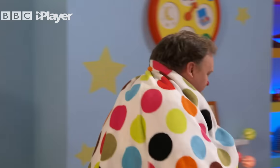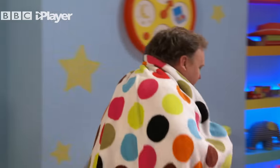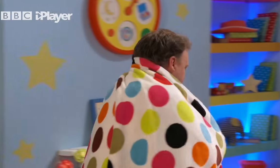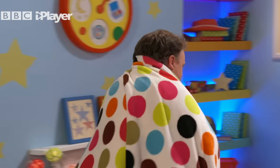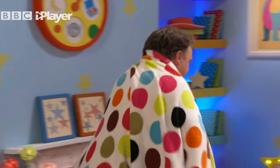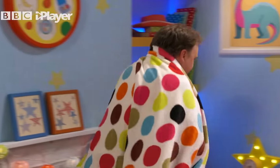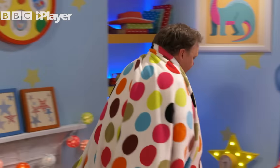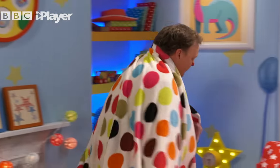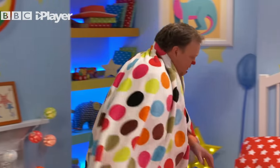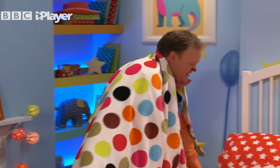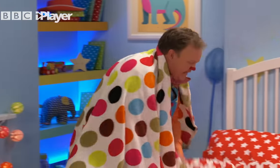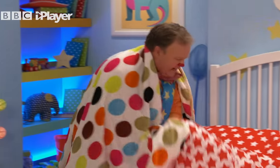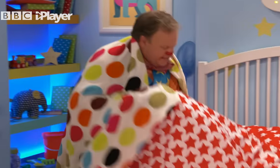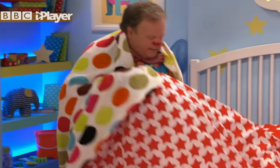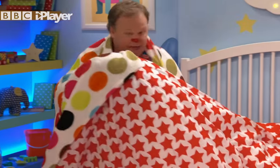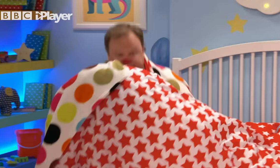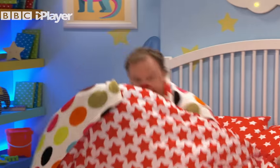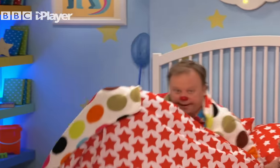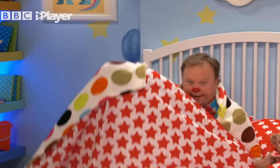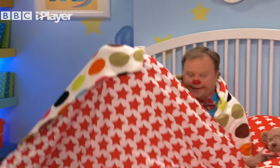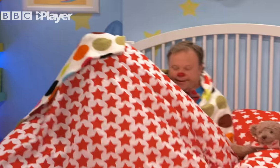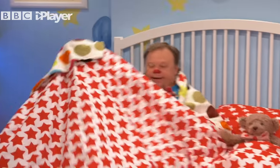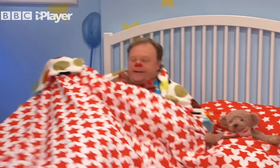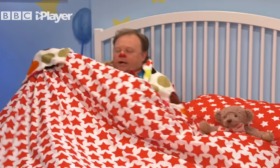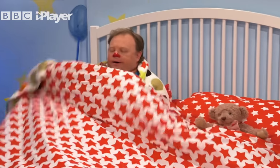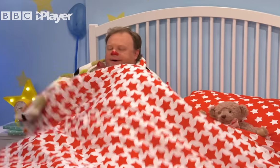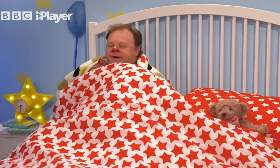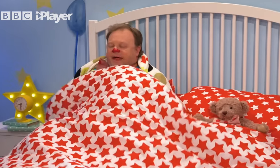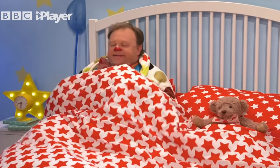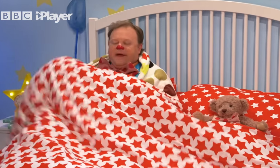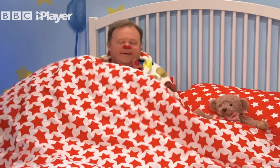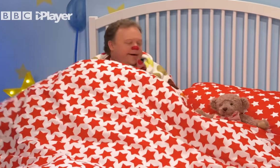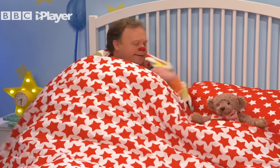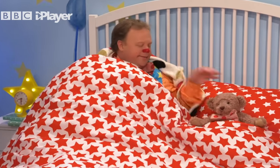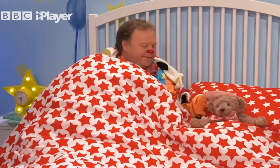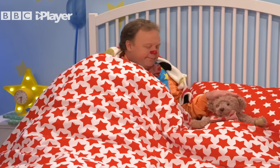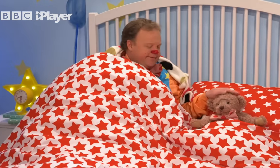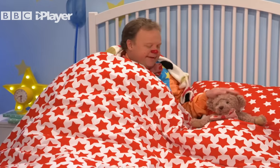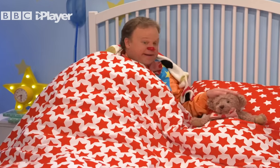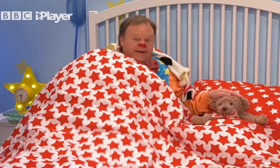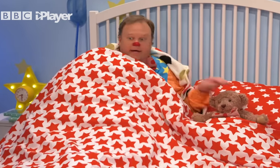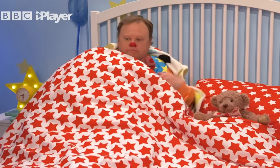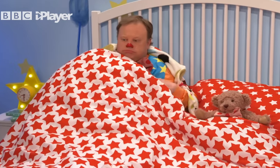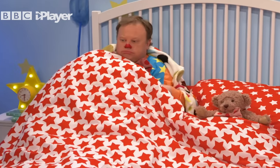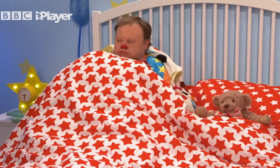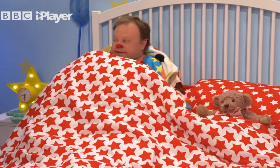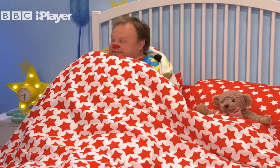Oh, quick! Oh, snuggle into bed! Oh, that's better. Oh, double Ted. What's the